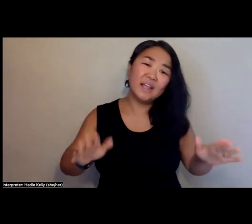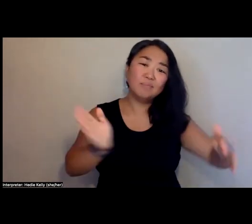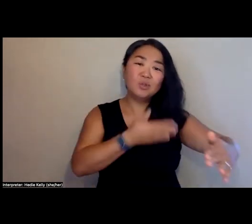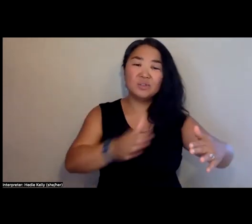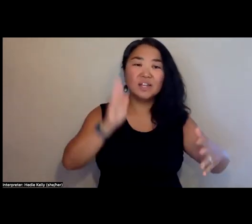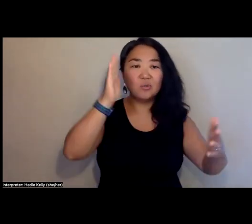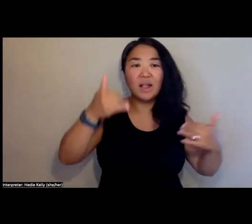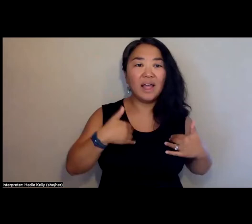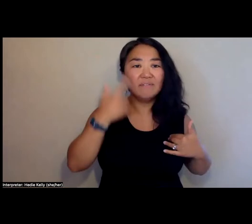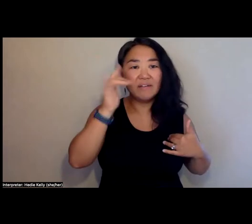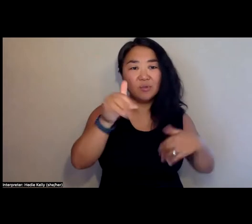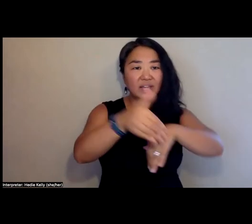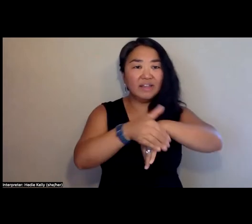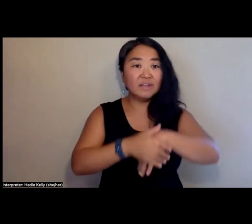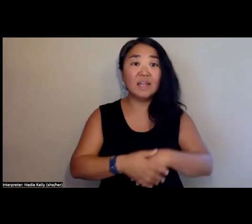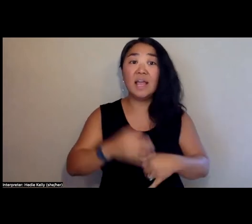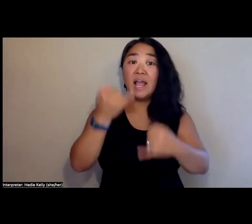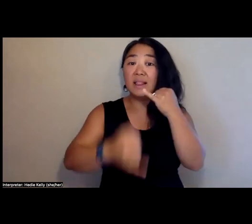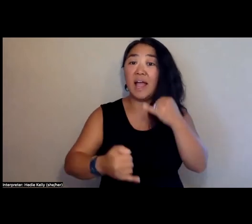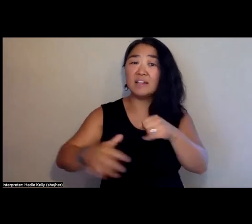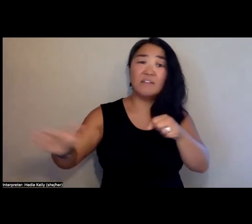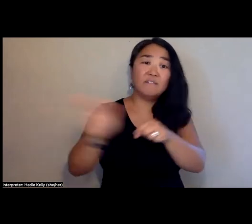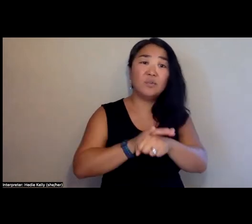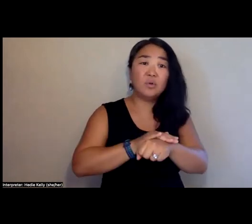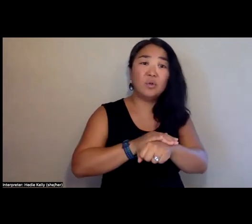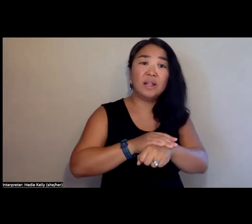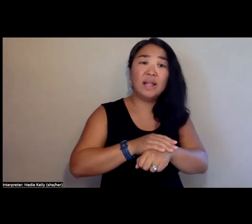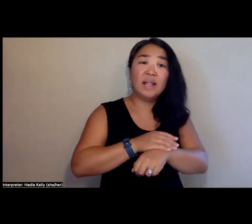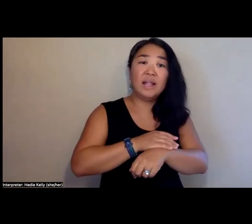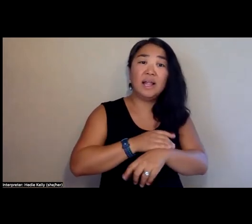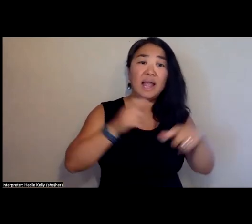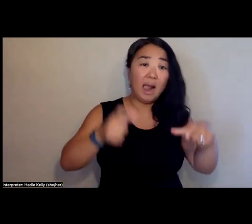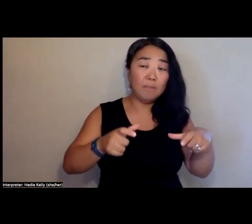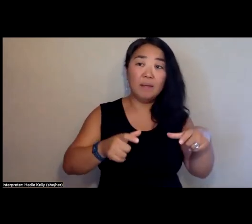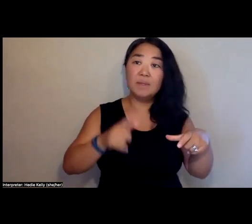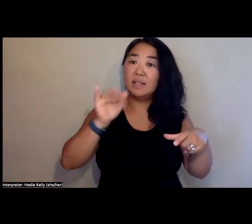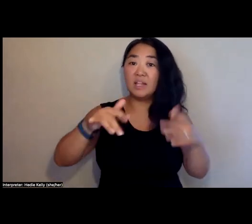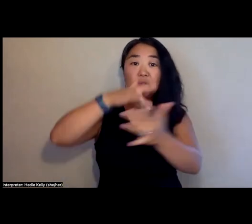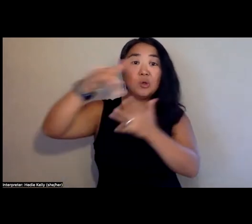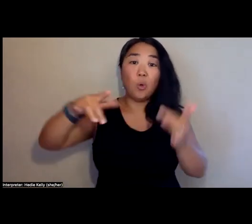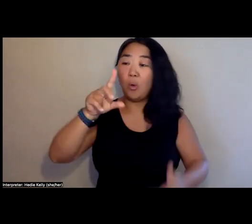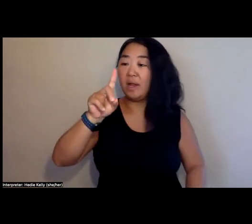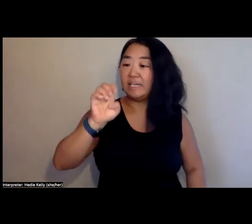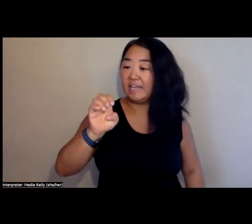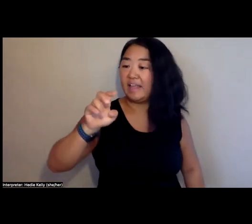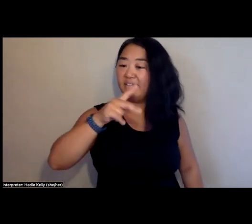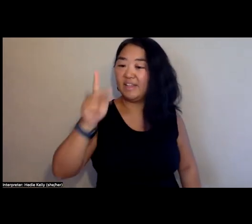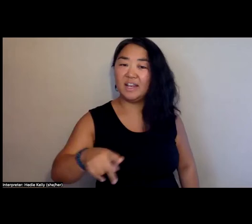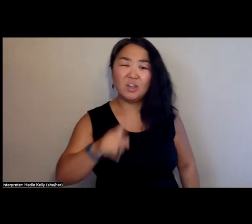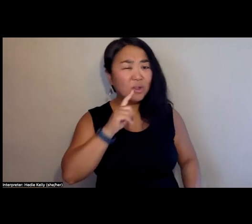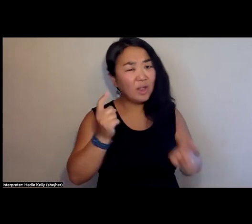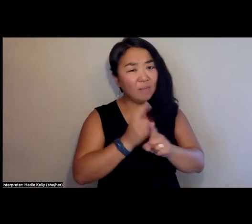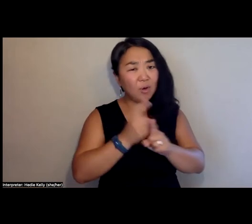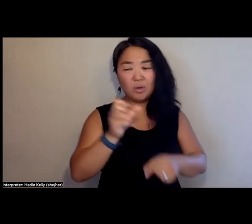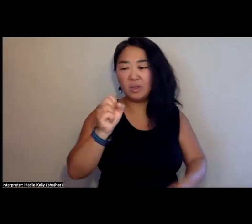evening. Also, their last full album is entitled Tour de Philly, which seems like an appropriate soundtrack for this project. So they're one of